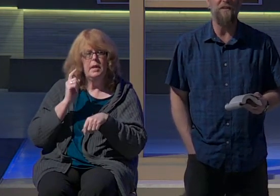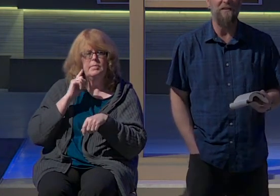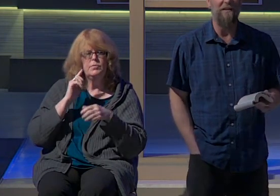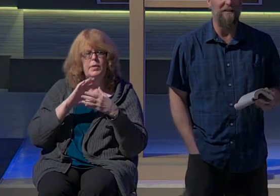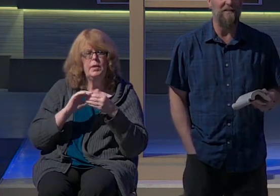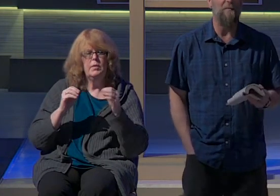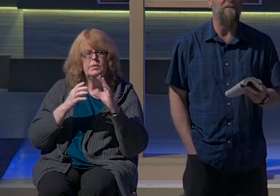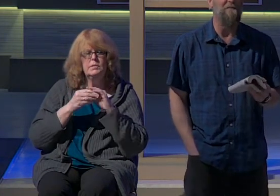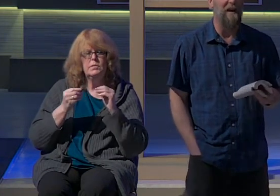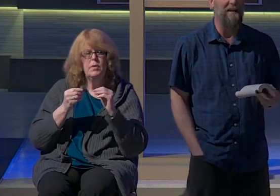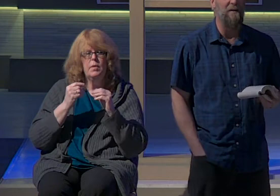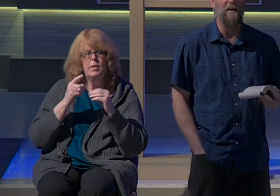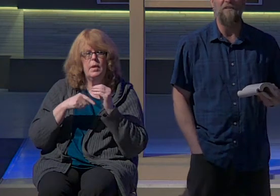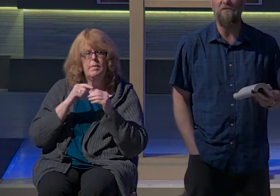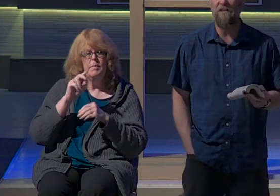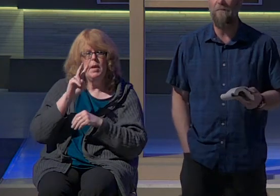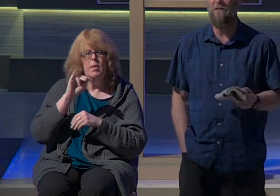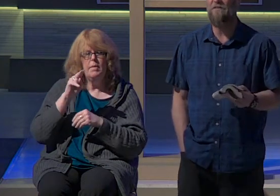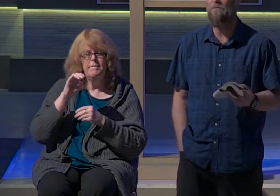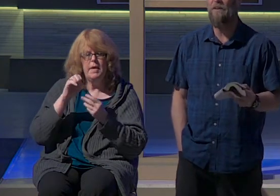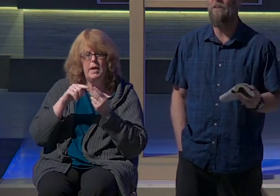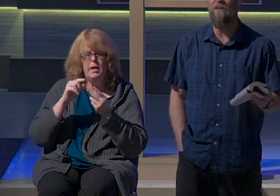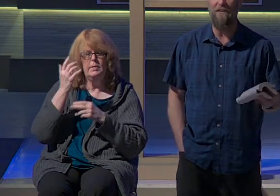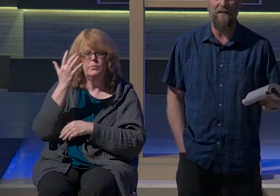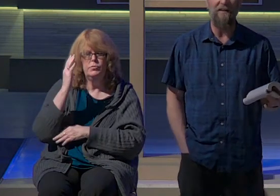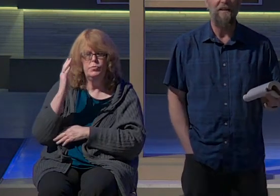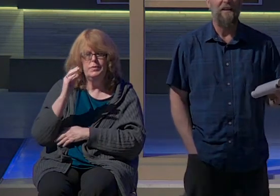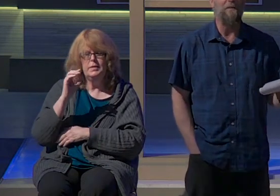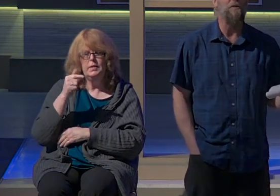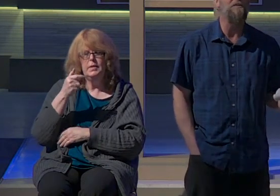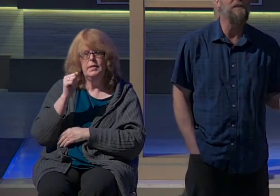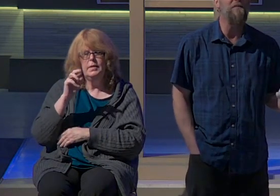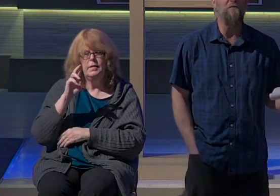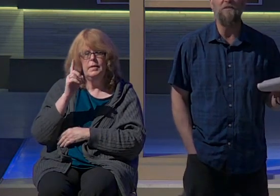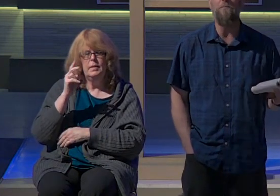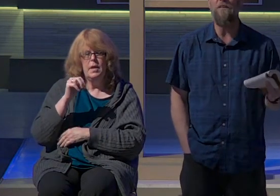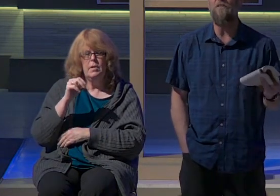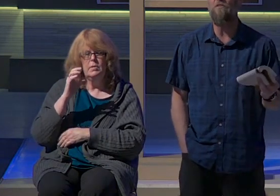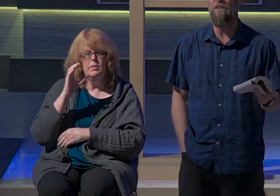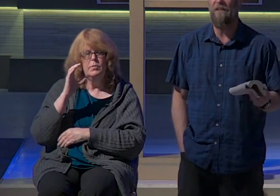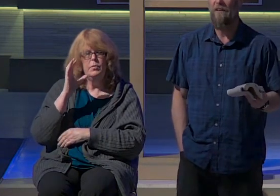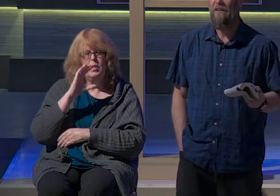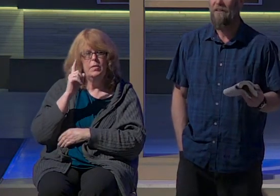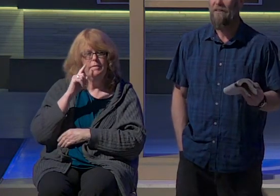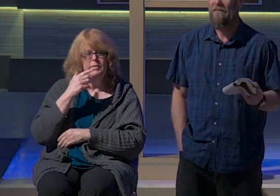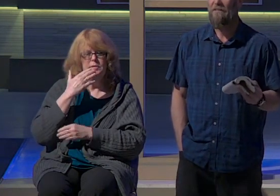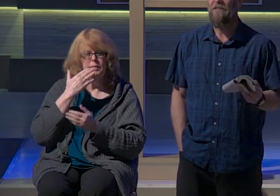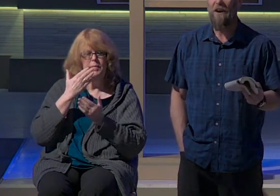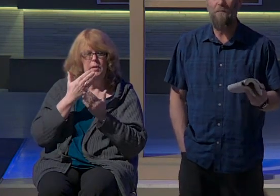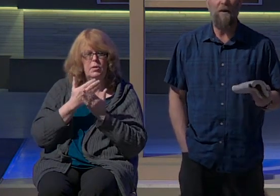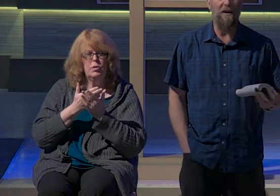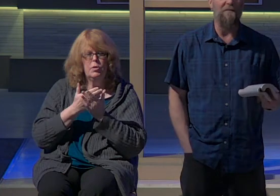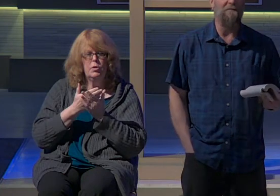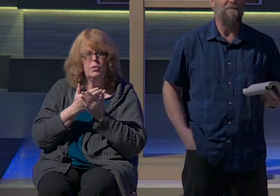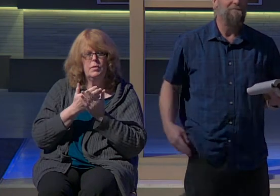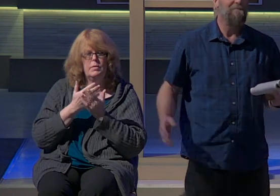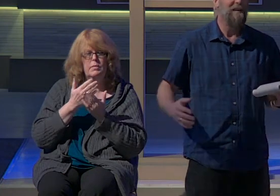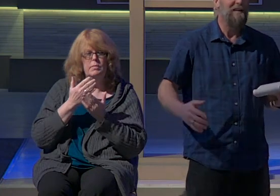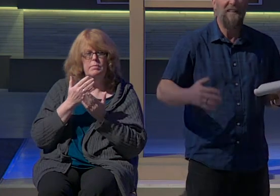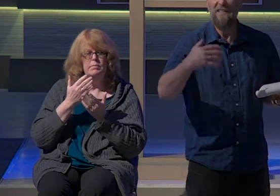of a story along this about a vine, about a tree, about some kind of a garden, and we're looking for something good to come